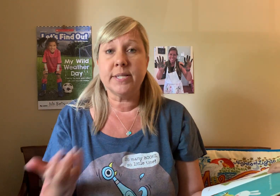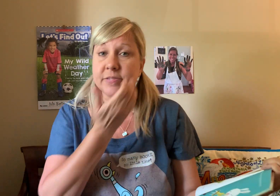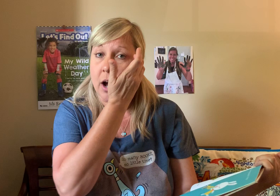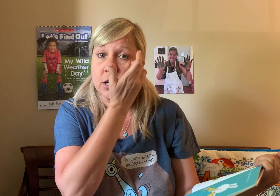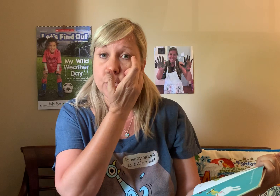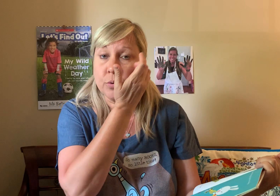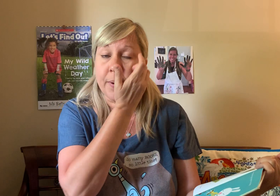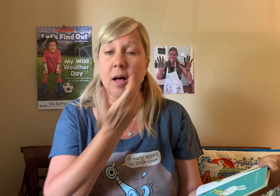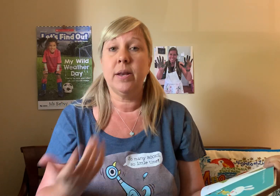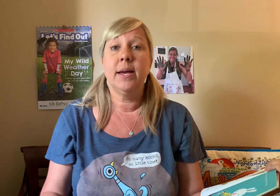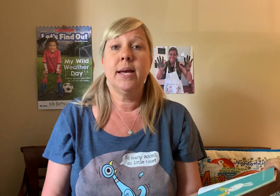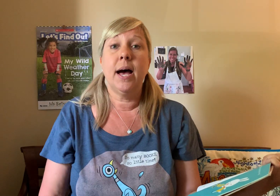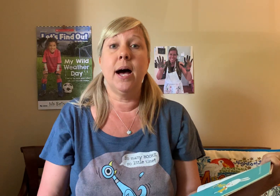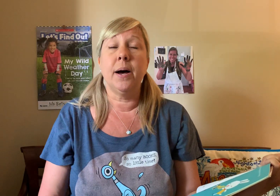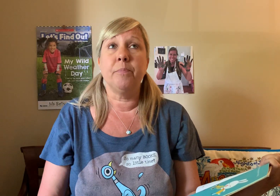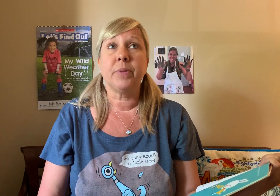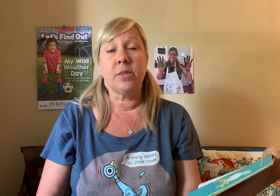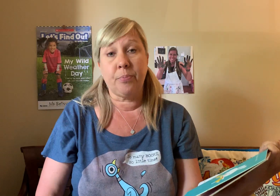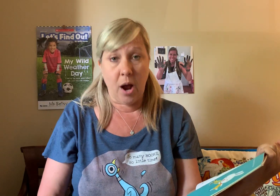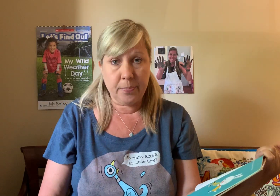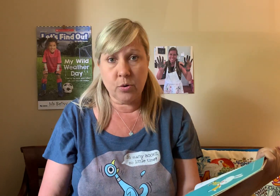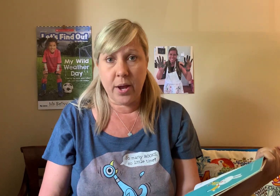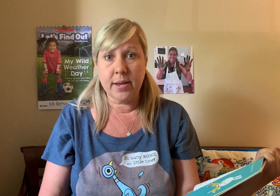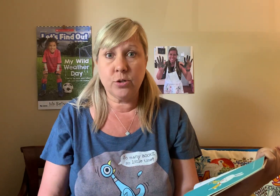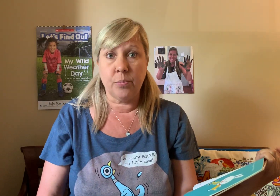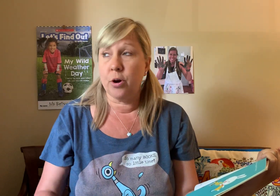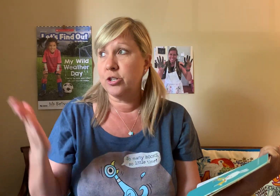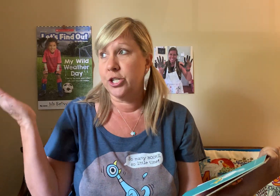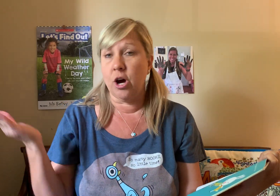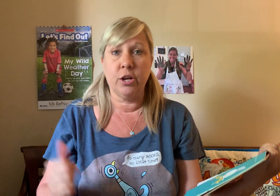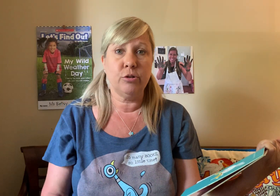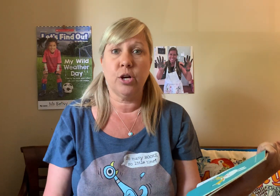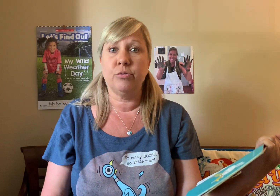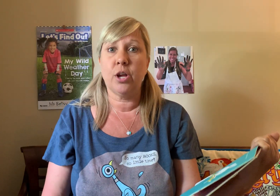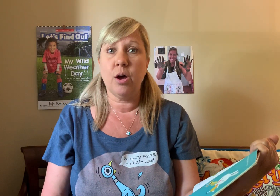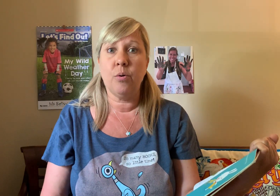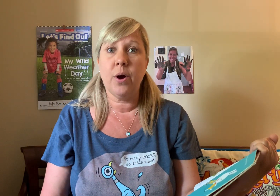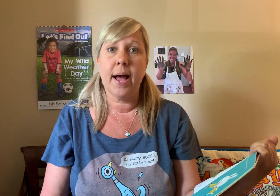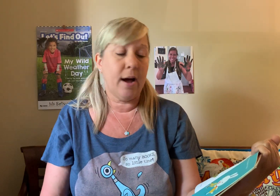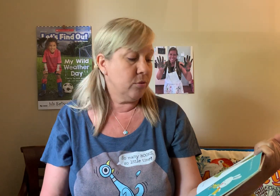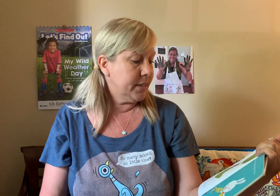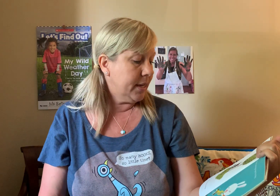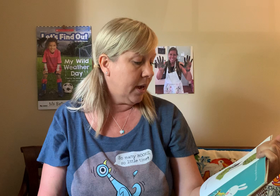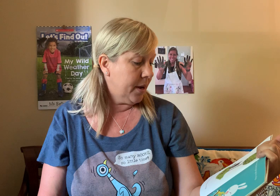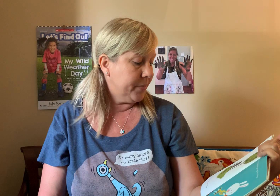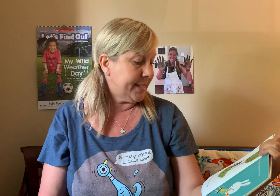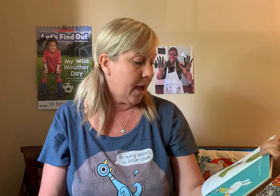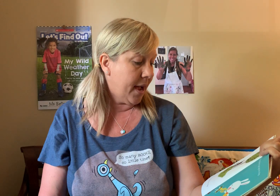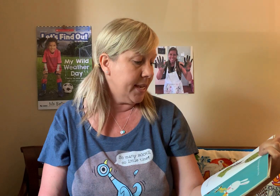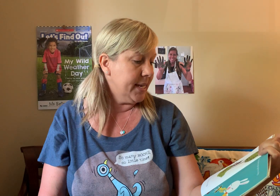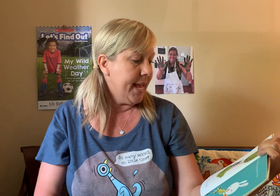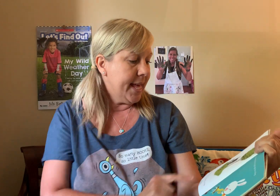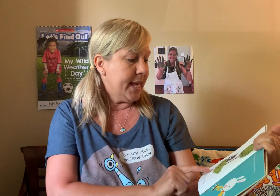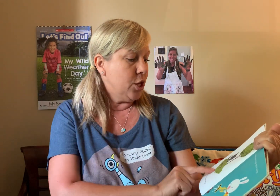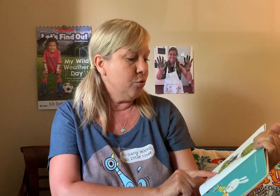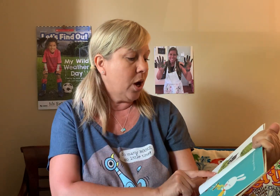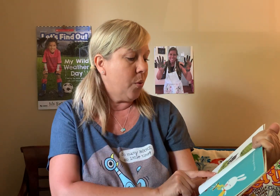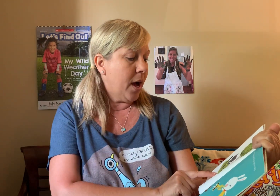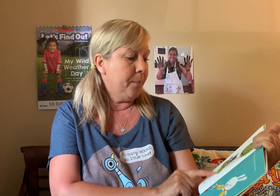have talked to you about the proper way to approach a dog you don't know outside. You go up,